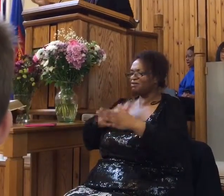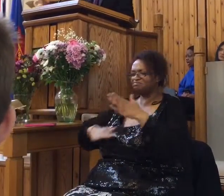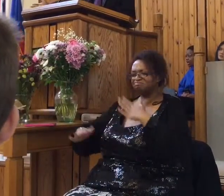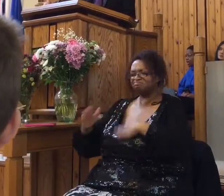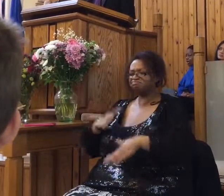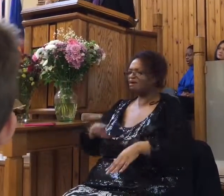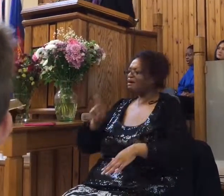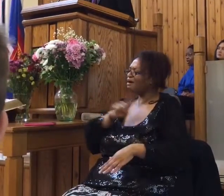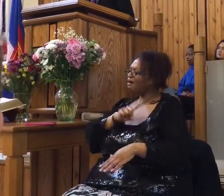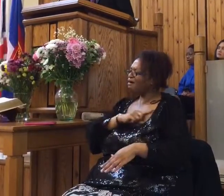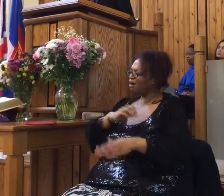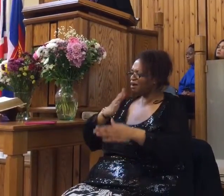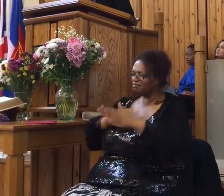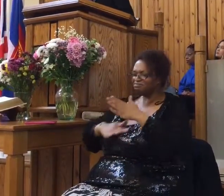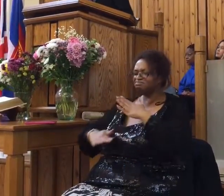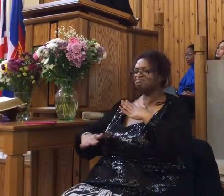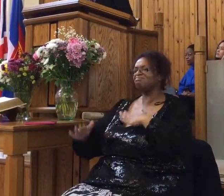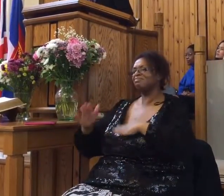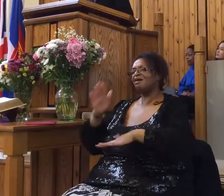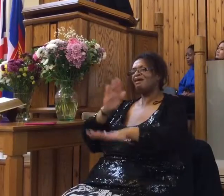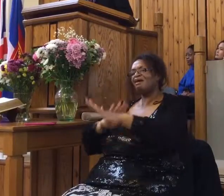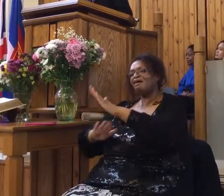Why are you so patient with that person? You know,